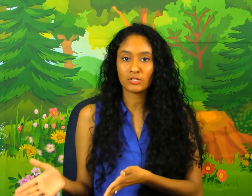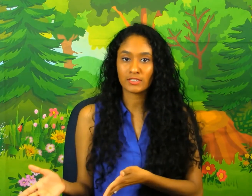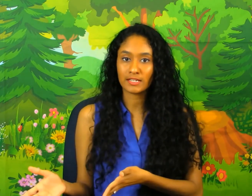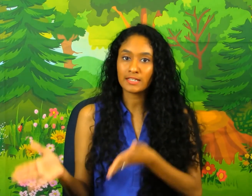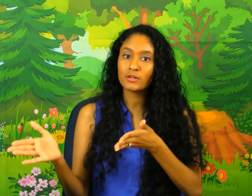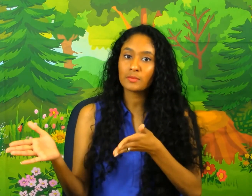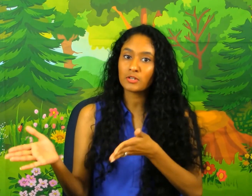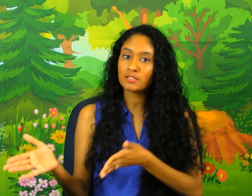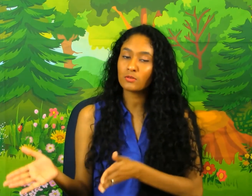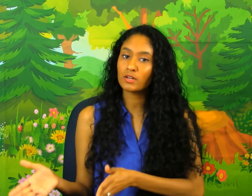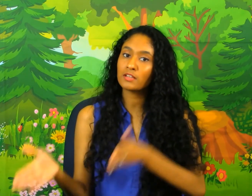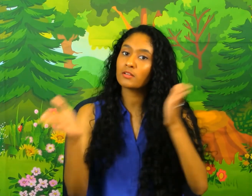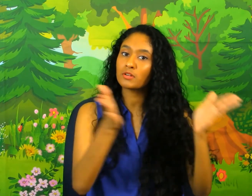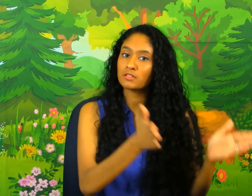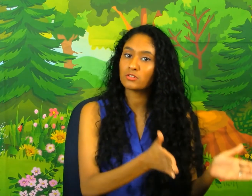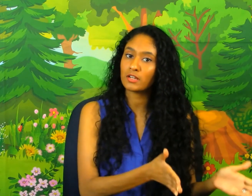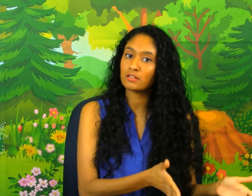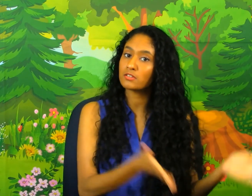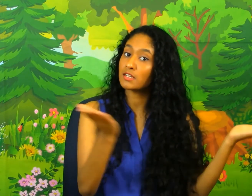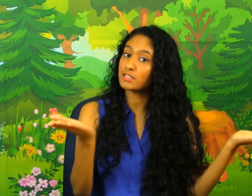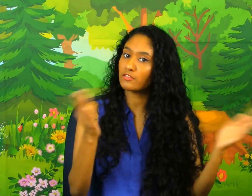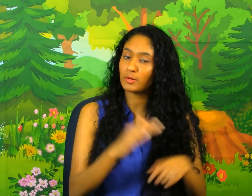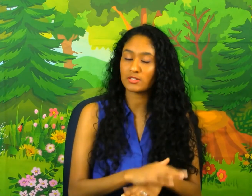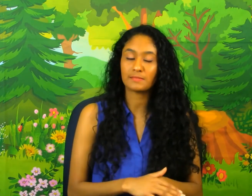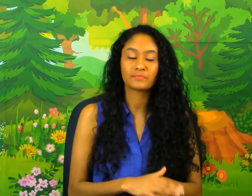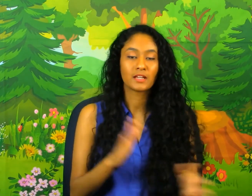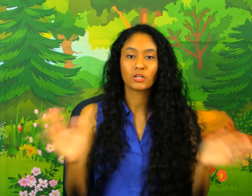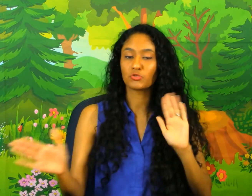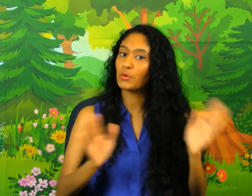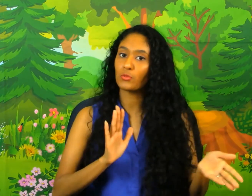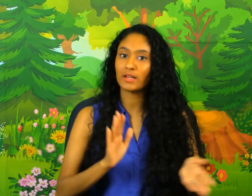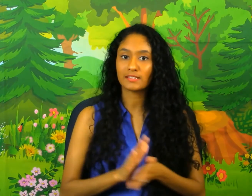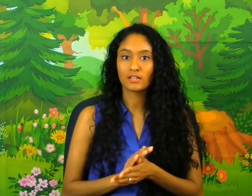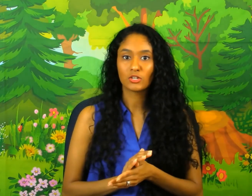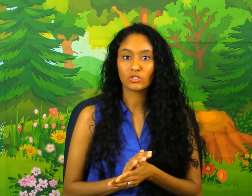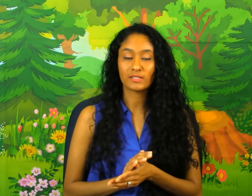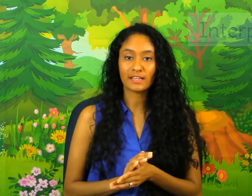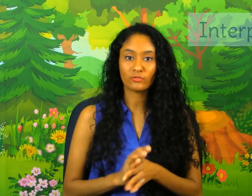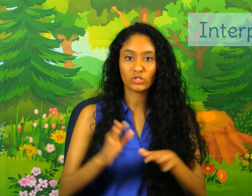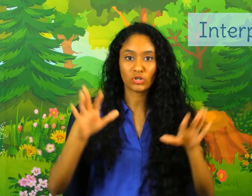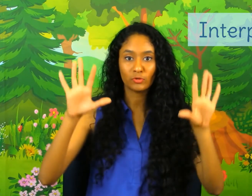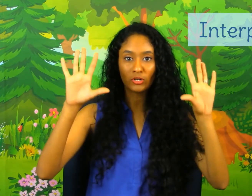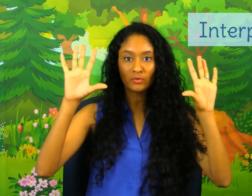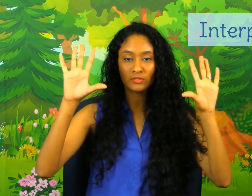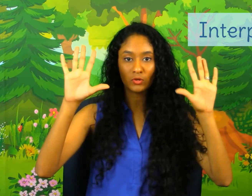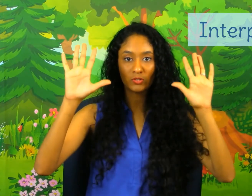understand a hearing person, or a hearing person try to understand a deaf person. Goes both ways. So the sign for interpreter is we're going to take